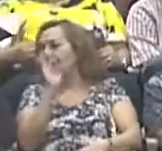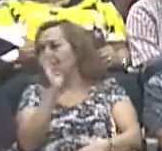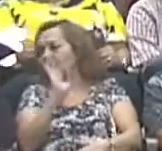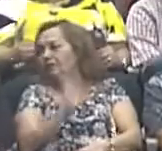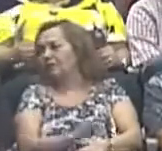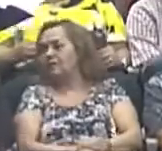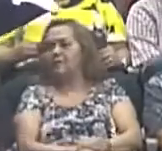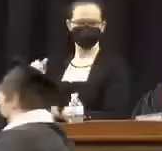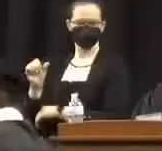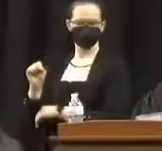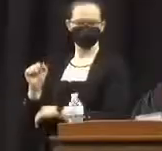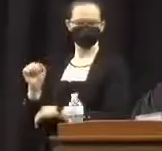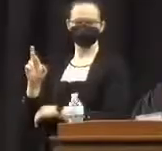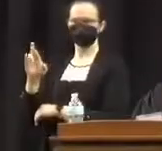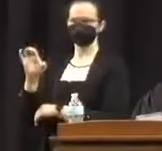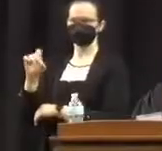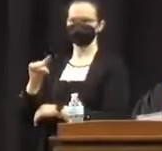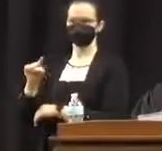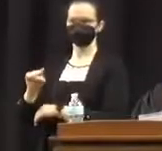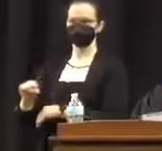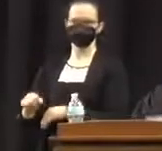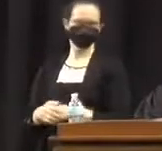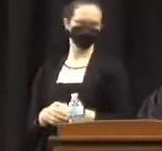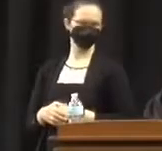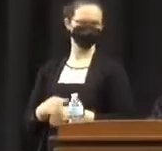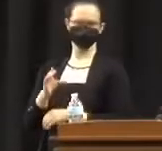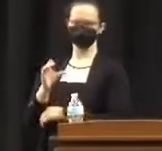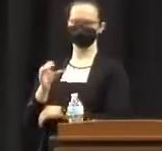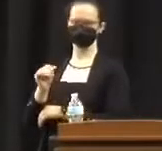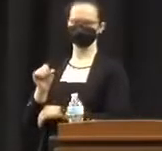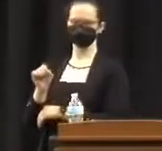Michelle Monique Milner Casares.